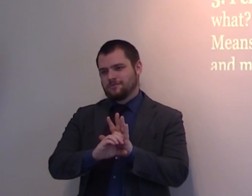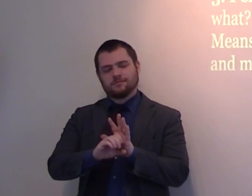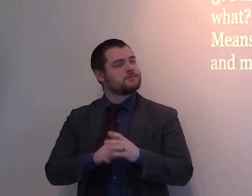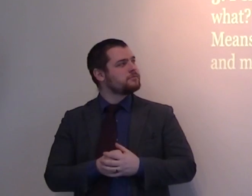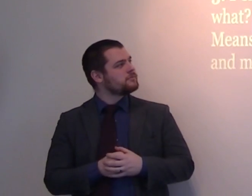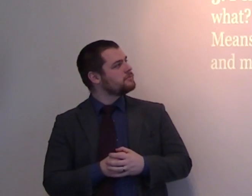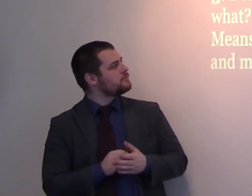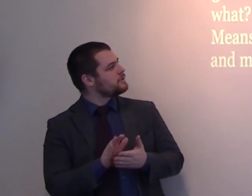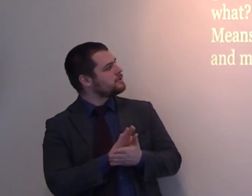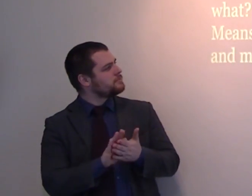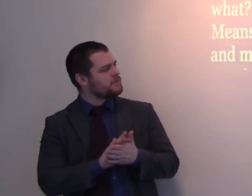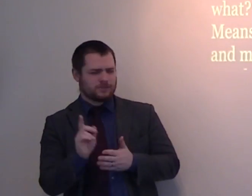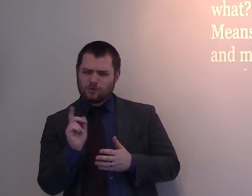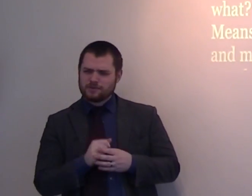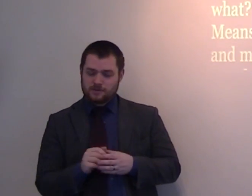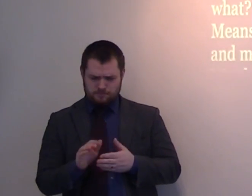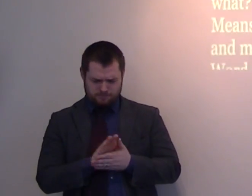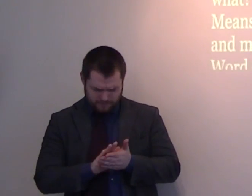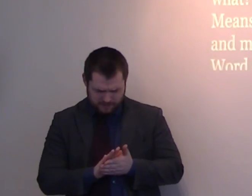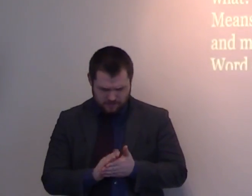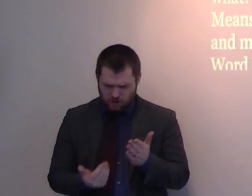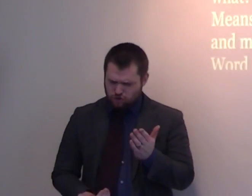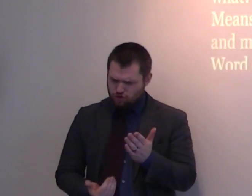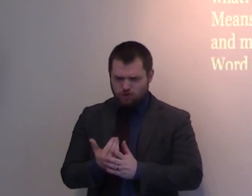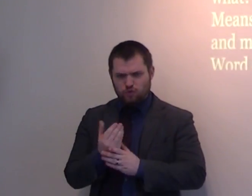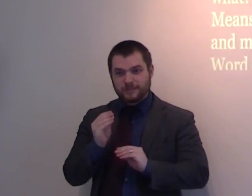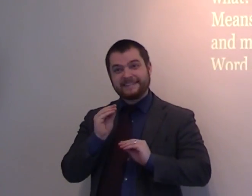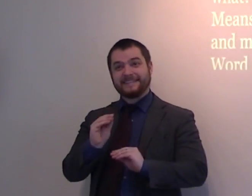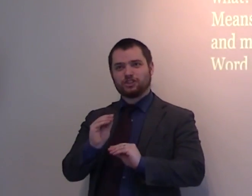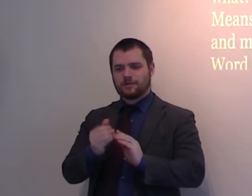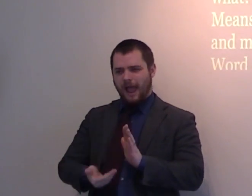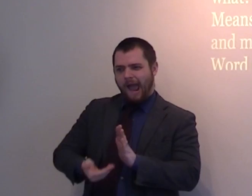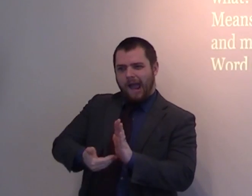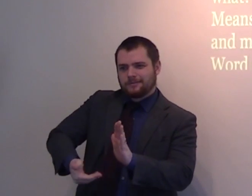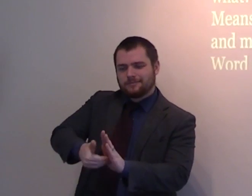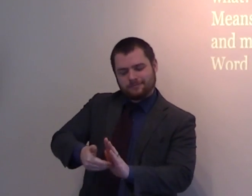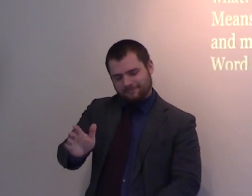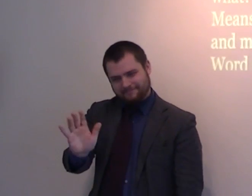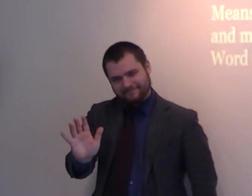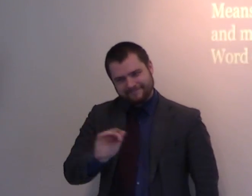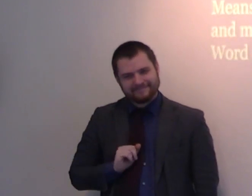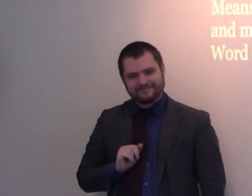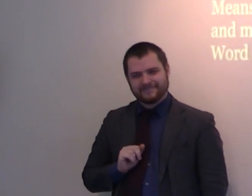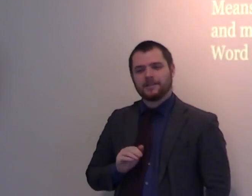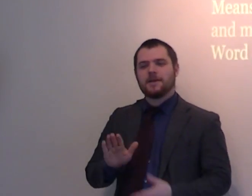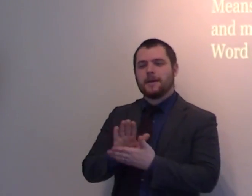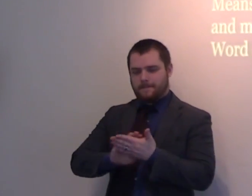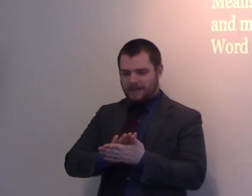Means what? Means I add a new teaching? No. Means I check the